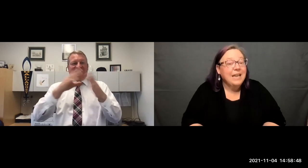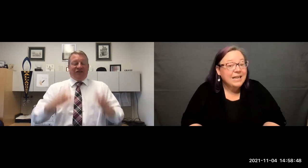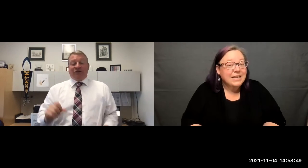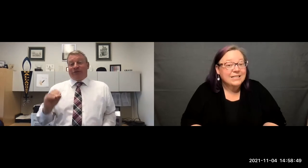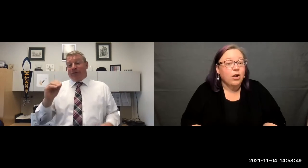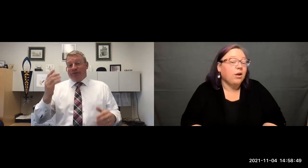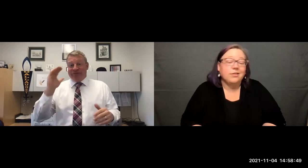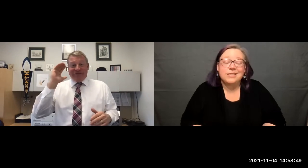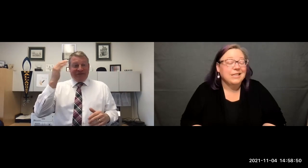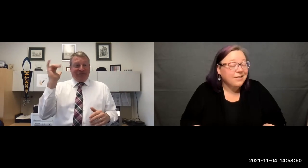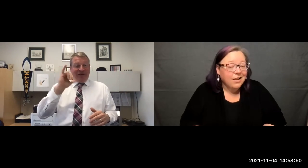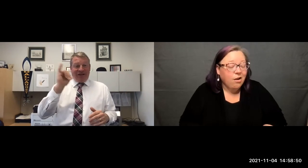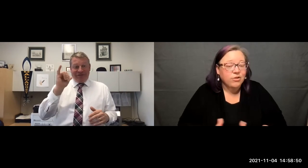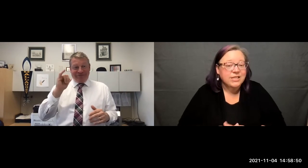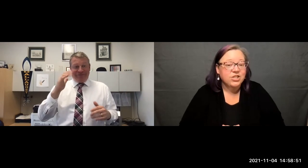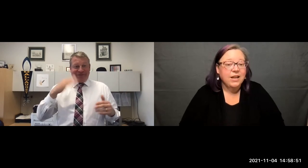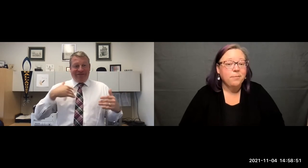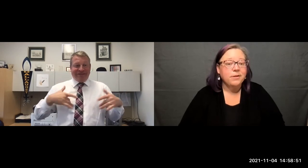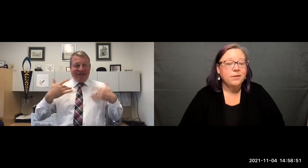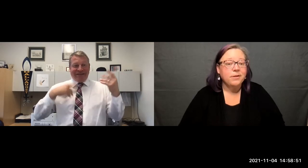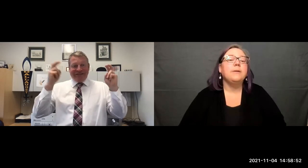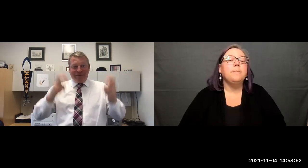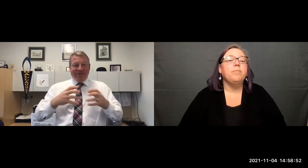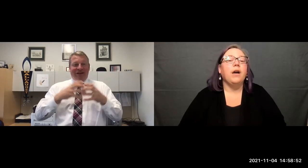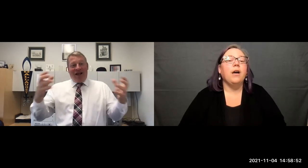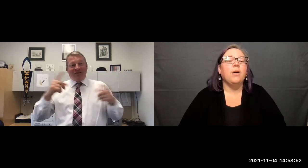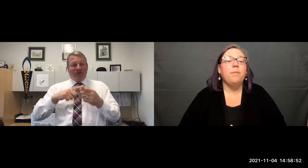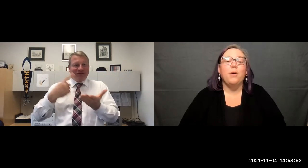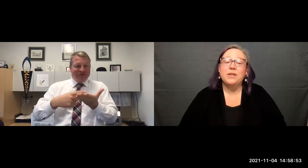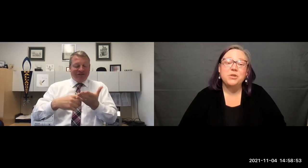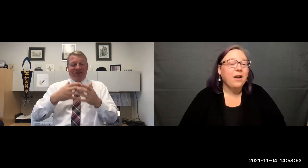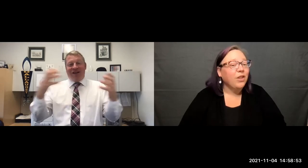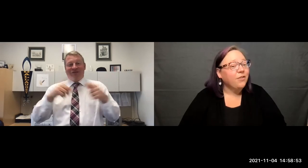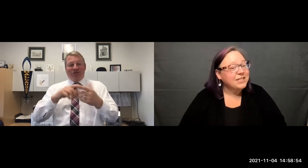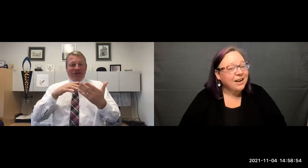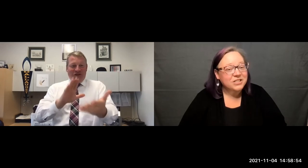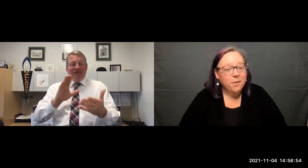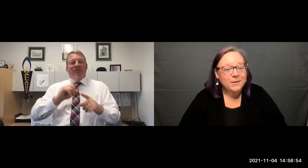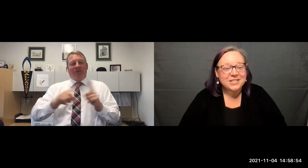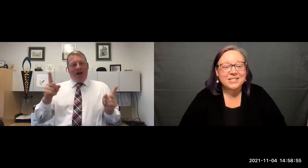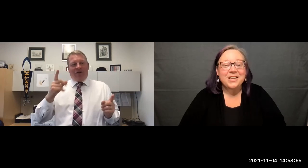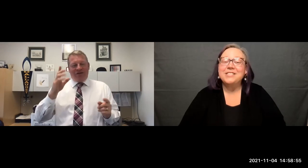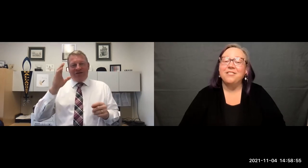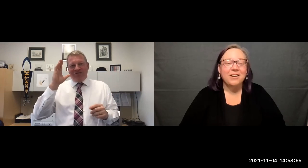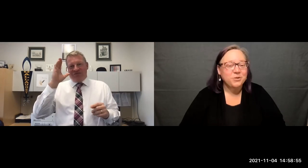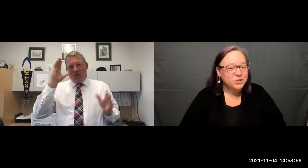partake in seeing that conversation happen. But we do have a lot of exciting topics to discuss, a lot to